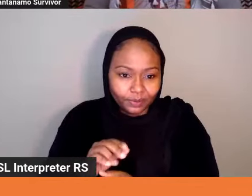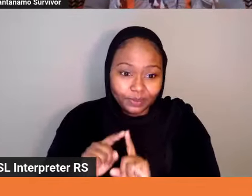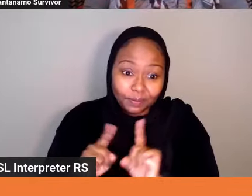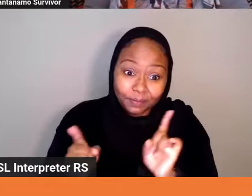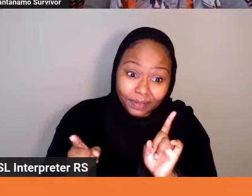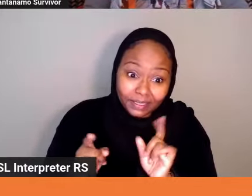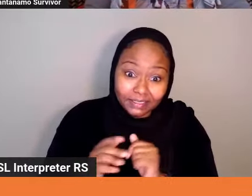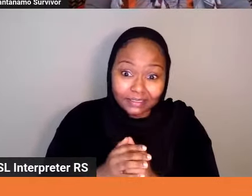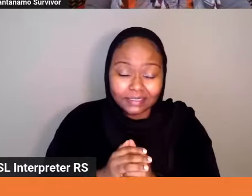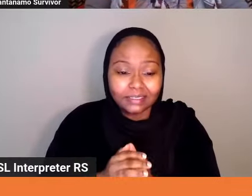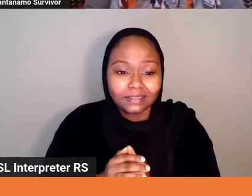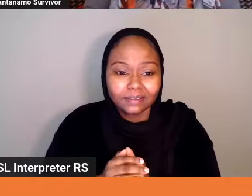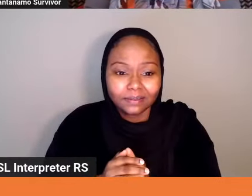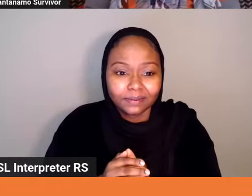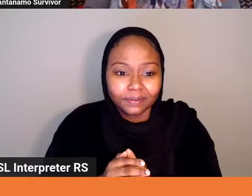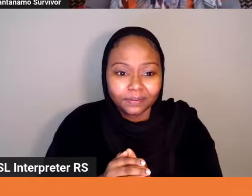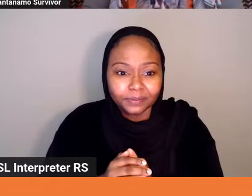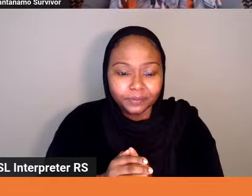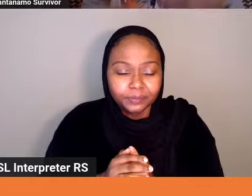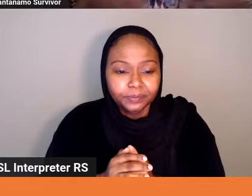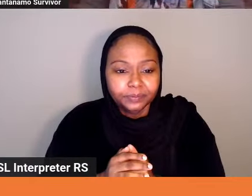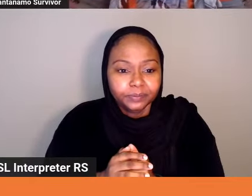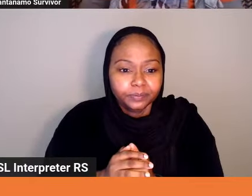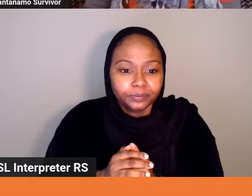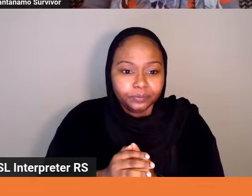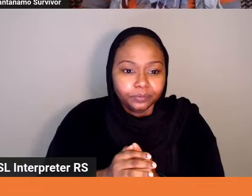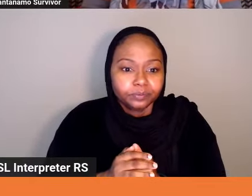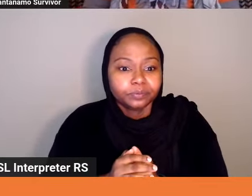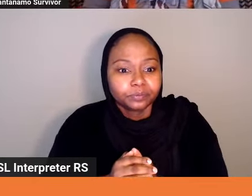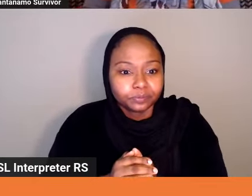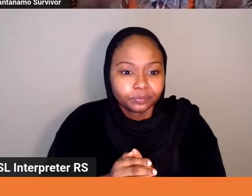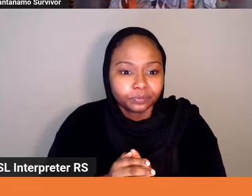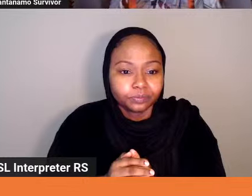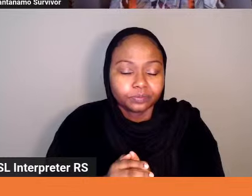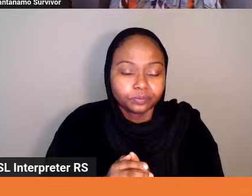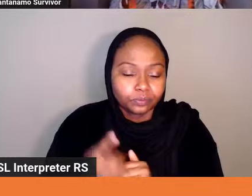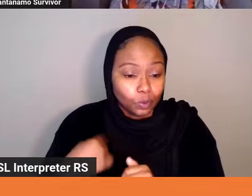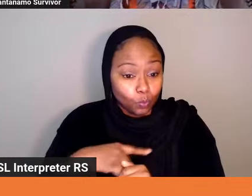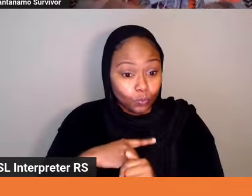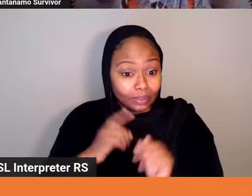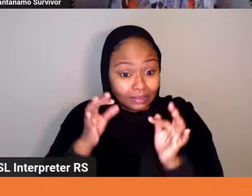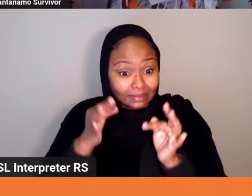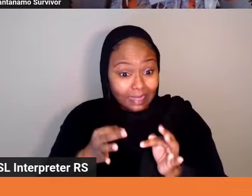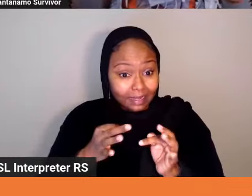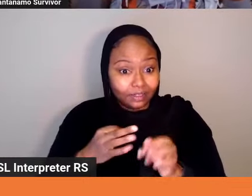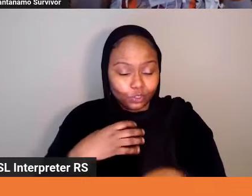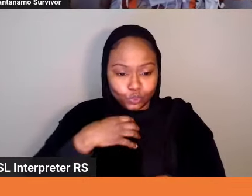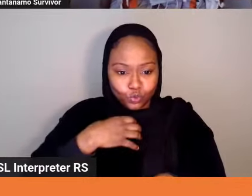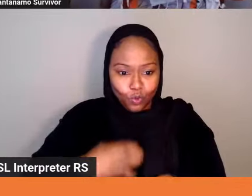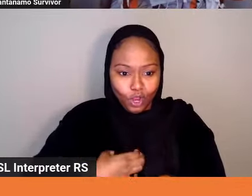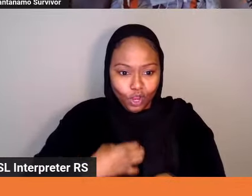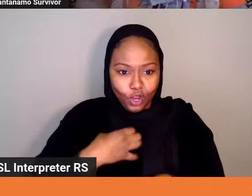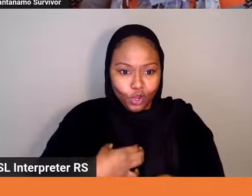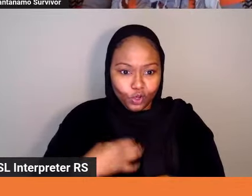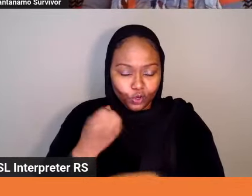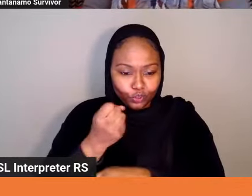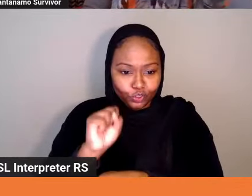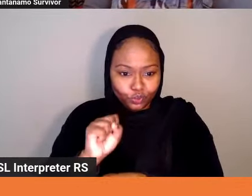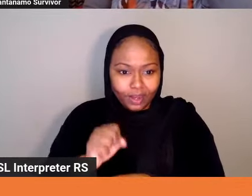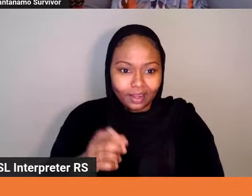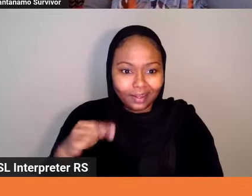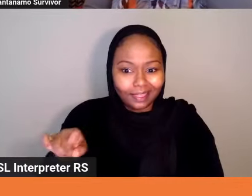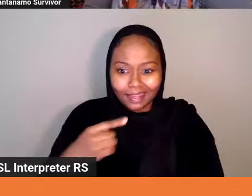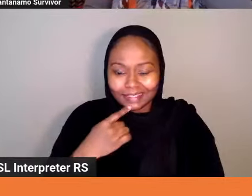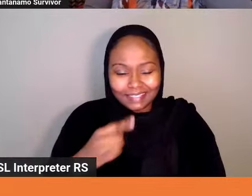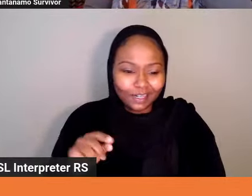when Obama failed to close the detention, we were in hunger strike, as they call it, a form of jihad. So